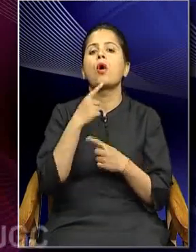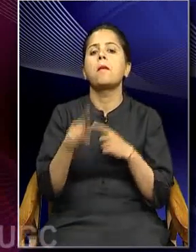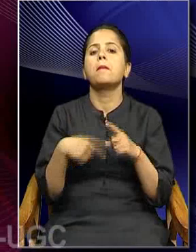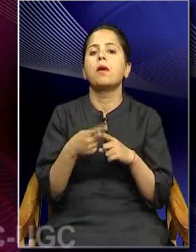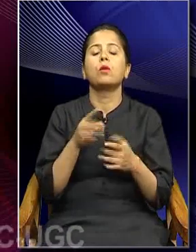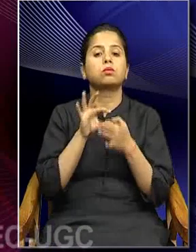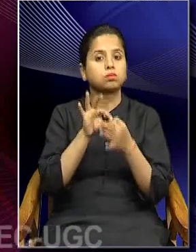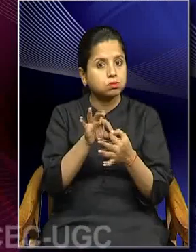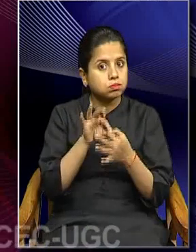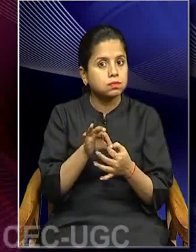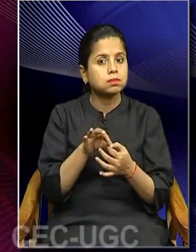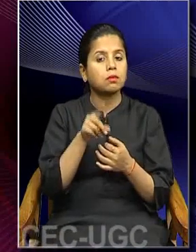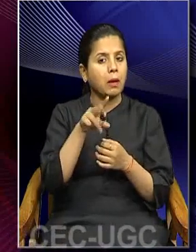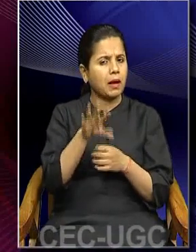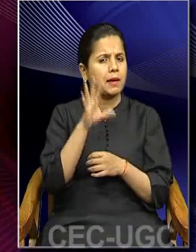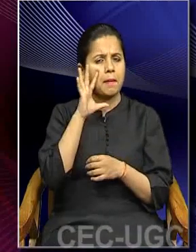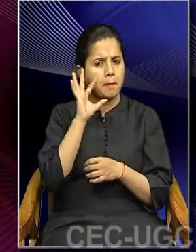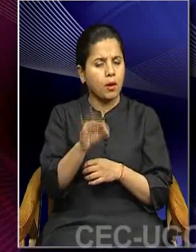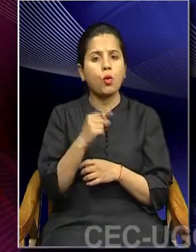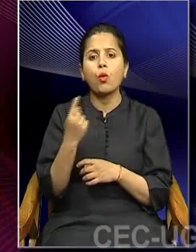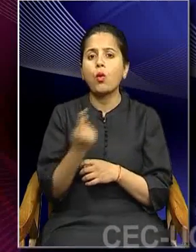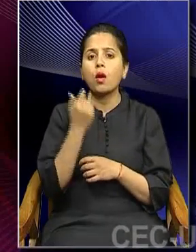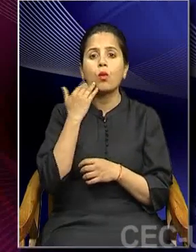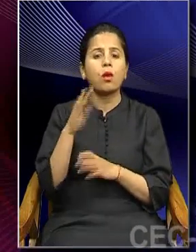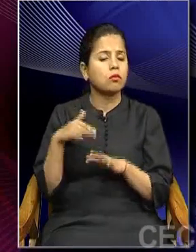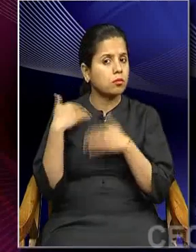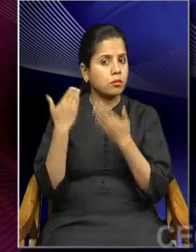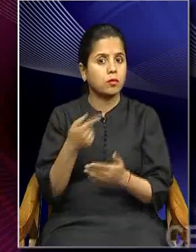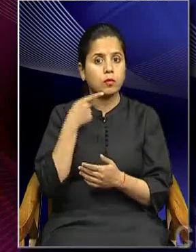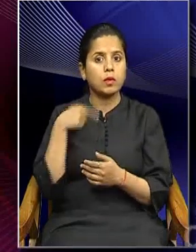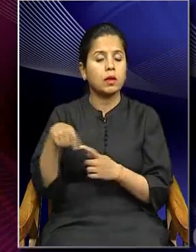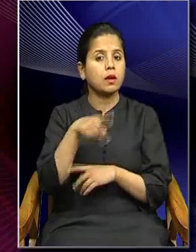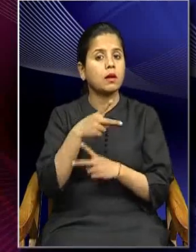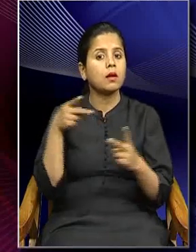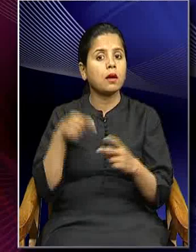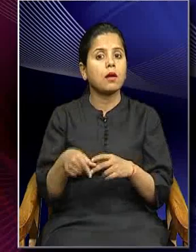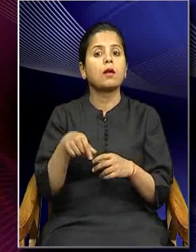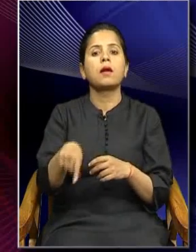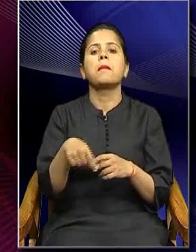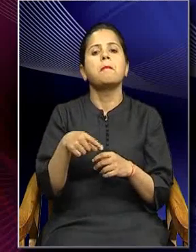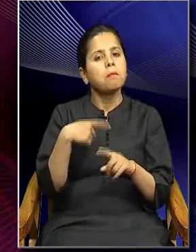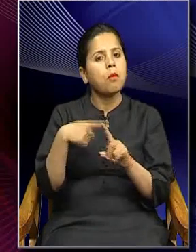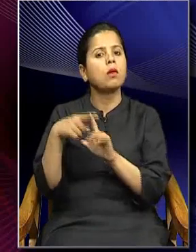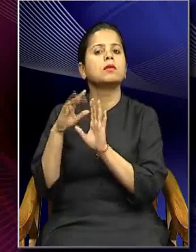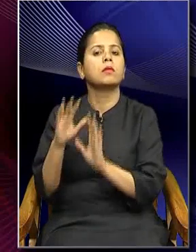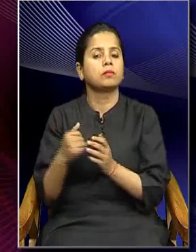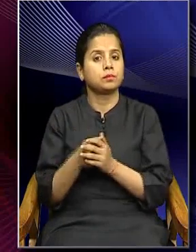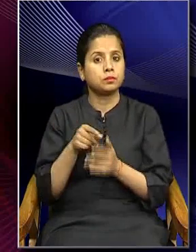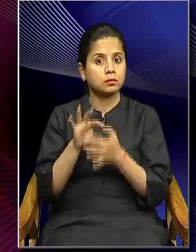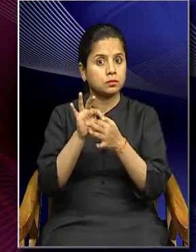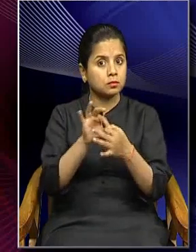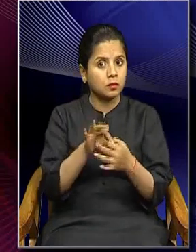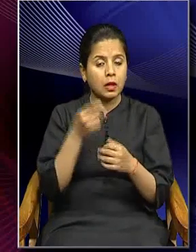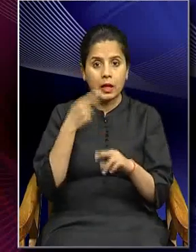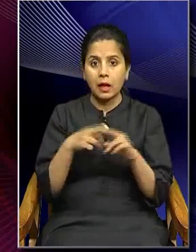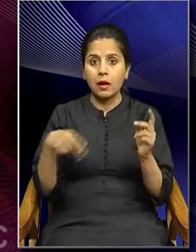relations has significance only insofar as the entities are positive. Relations do not